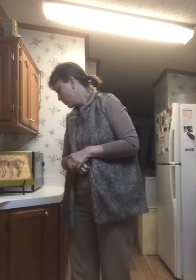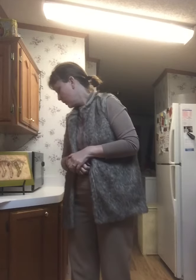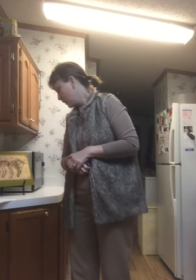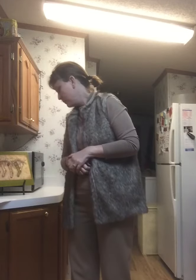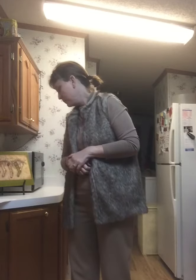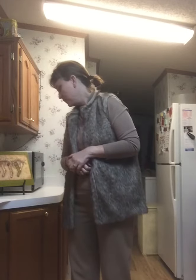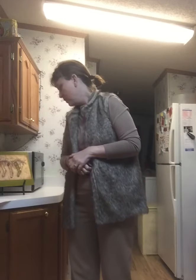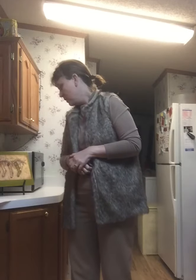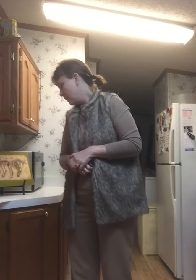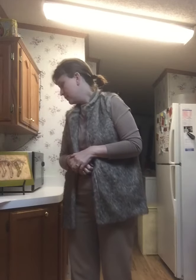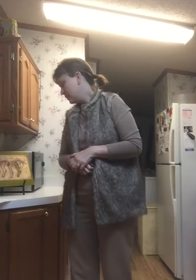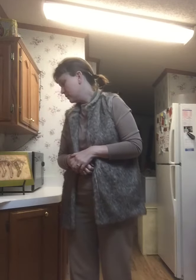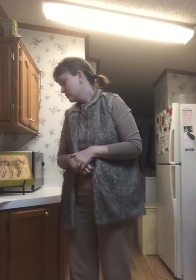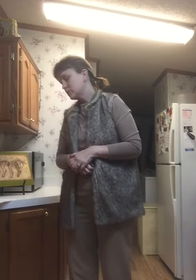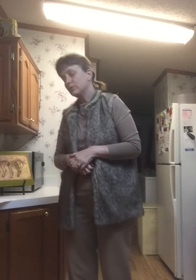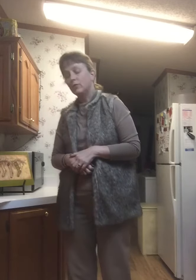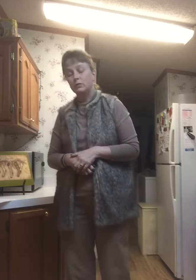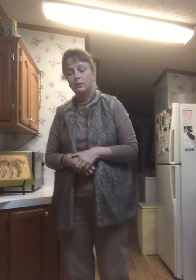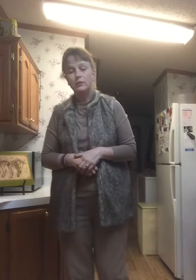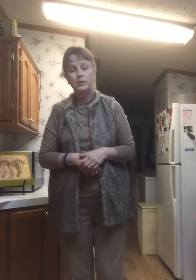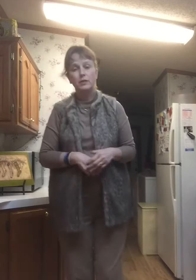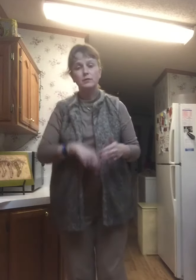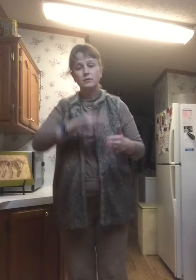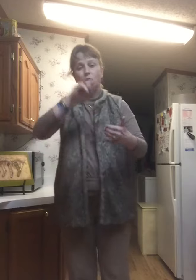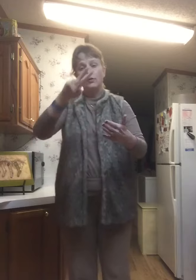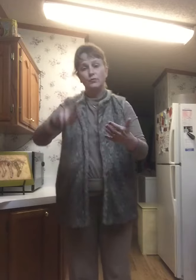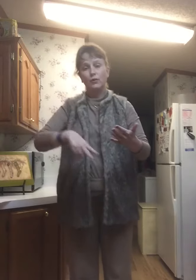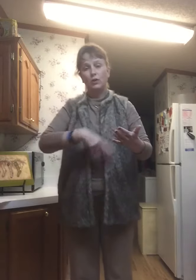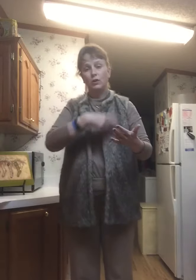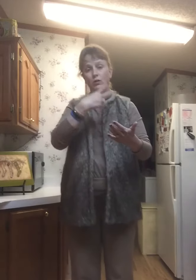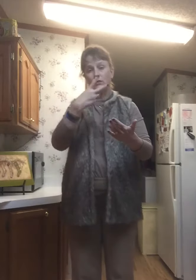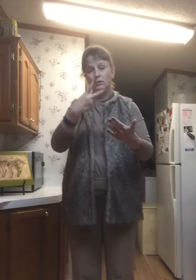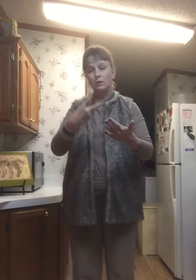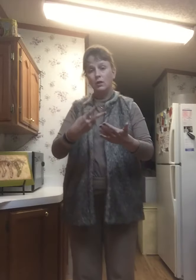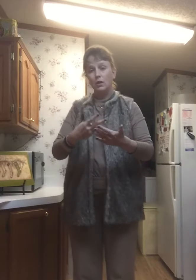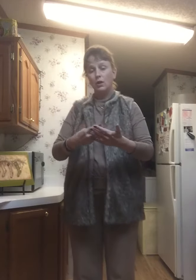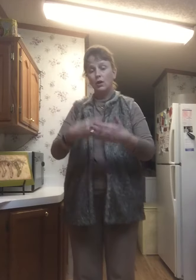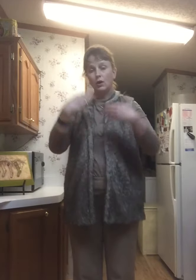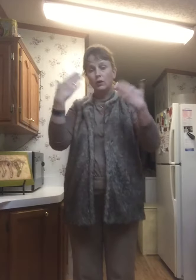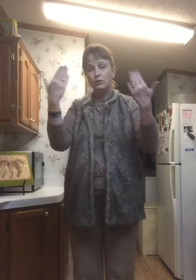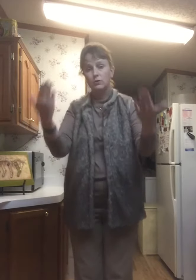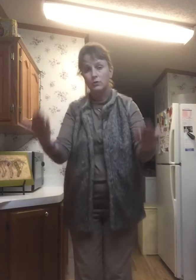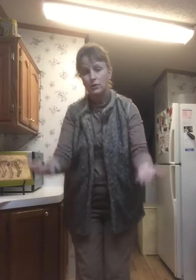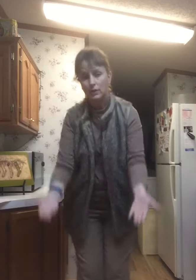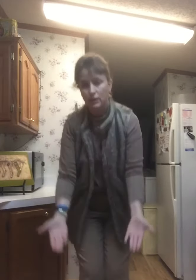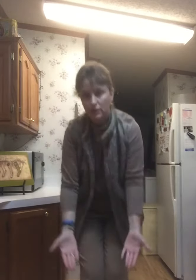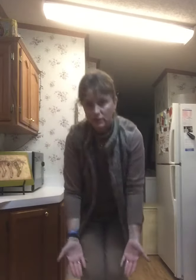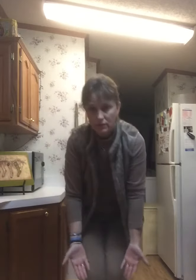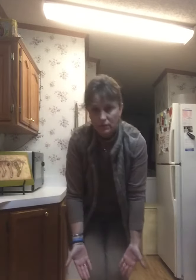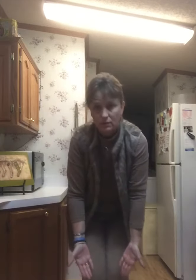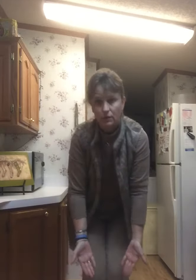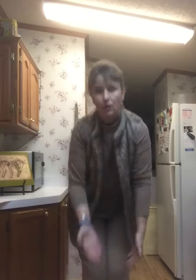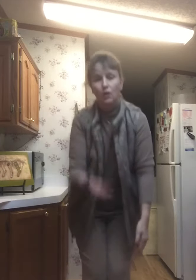Okay? And then it goes to fall on your knees. Fall on your knees.